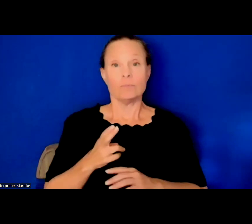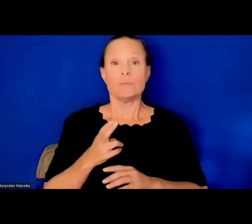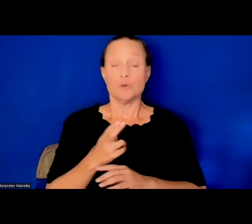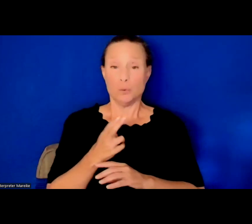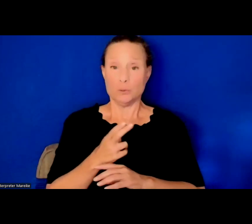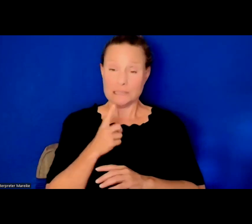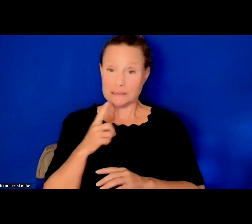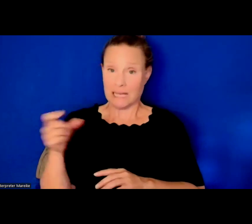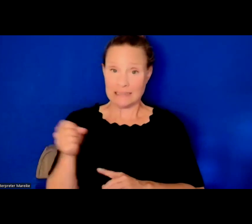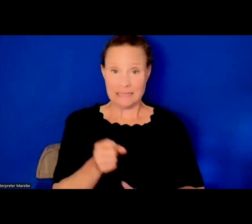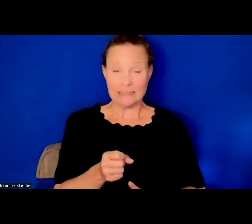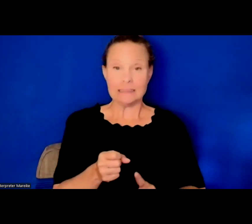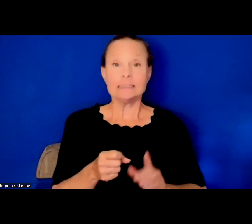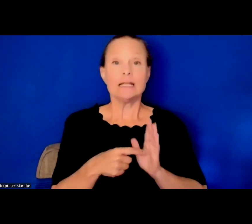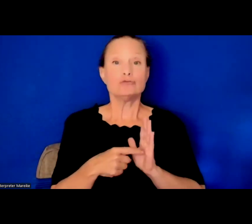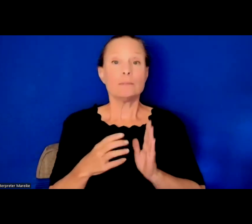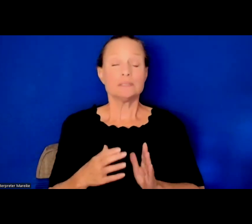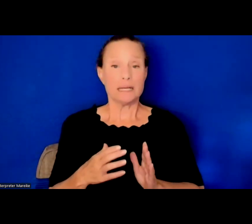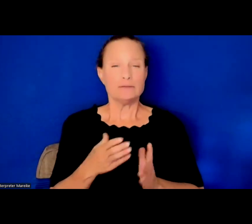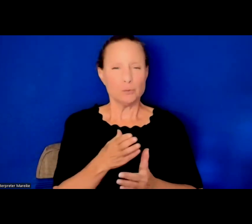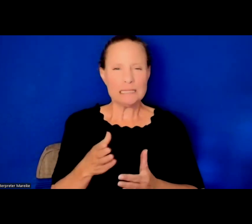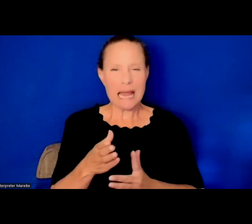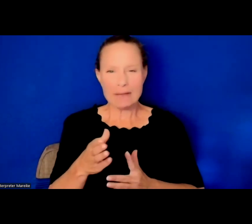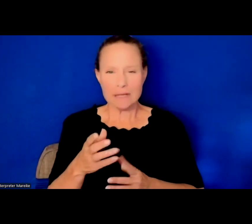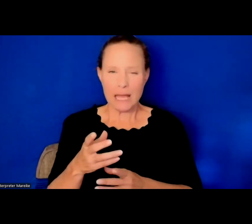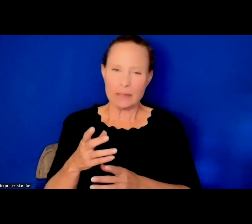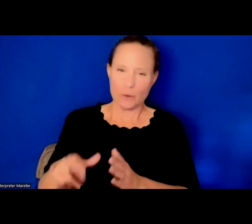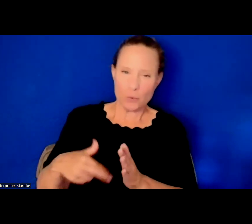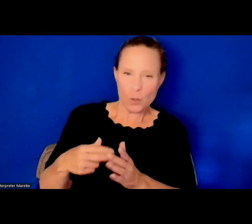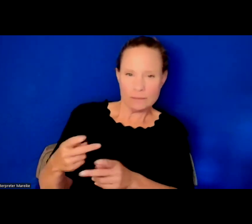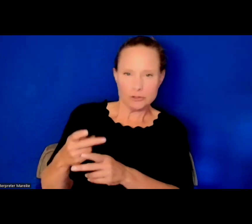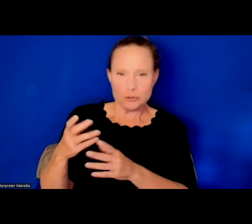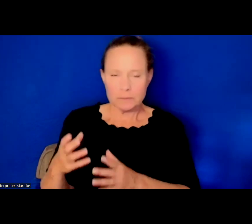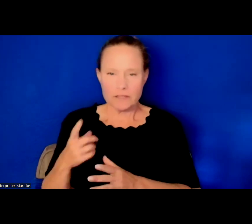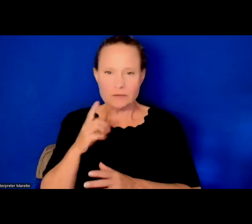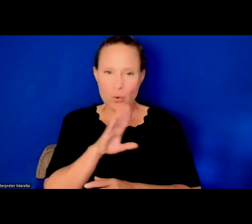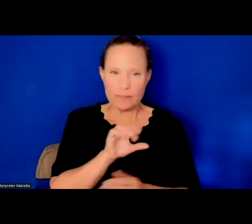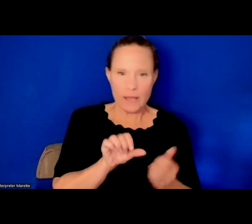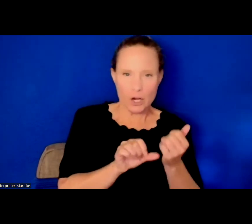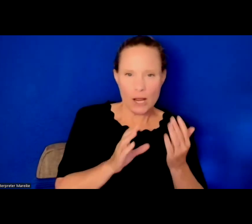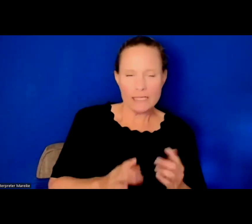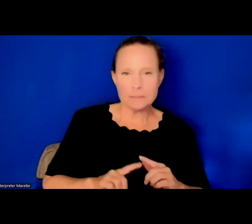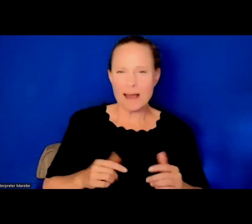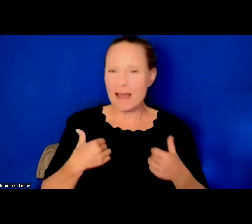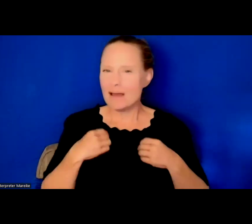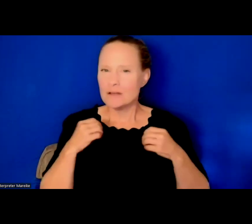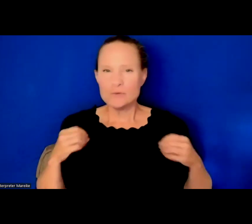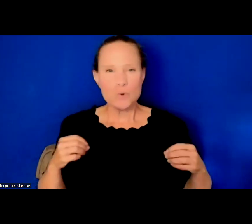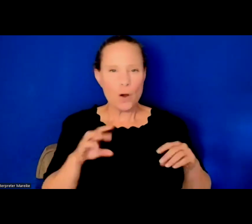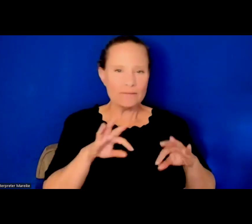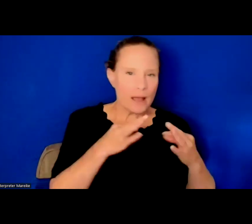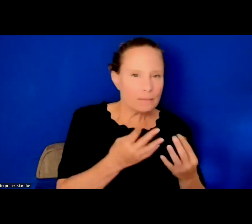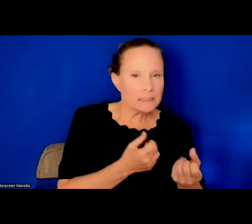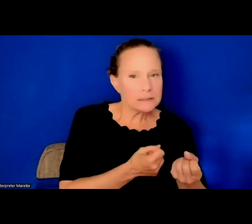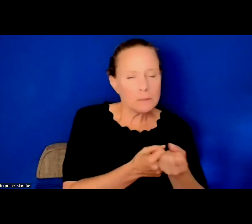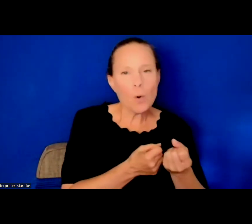representative to help navigate the role of supervisor for his or her aides, but has no natural supports to fill the role. And there's